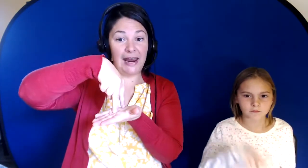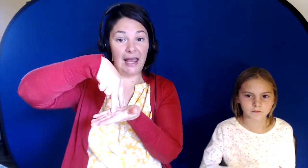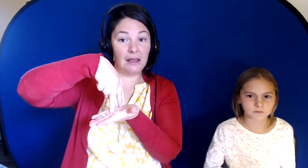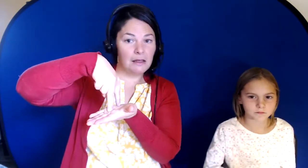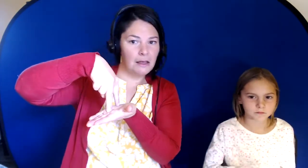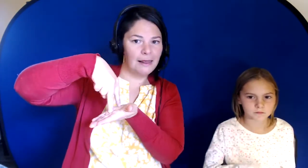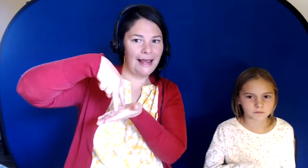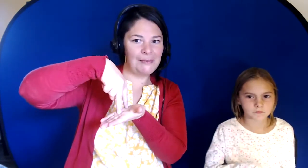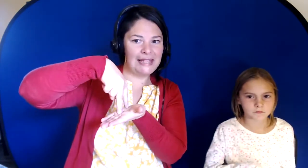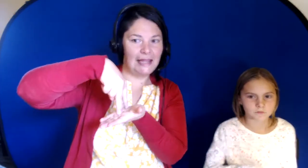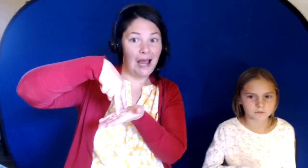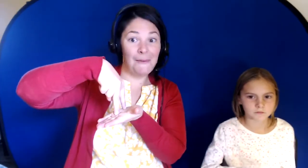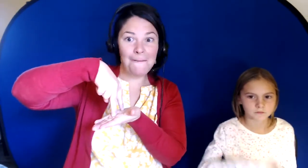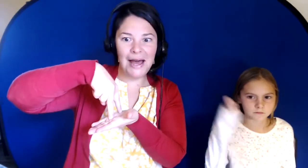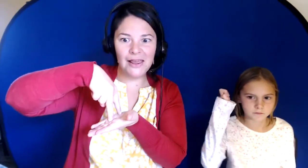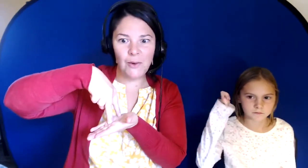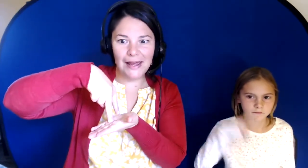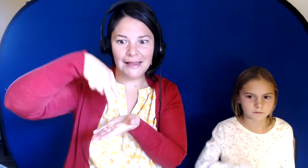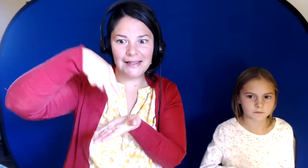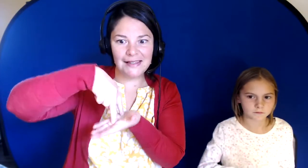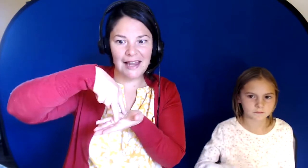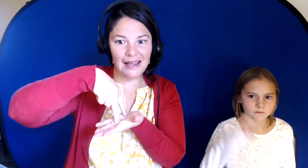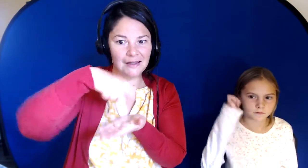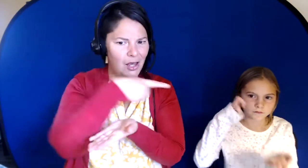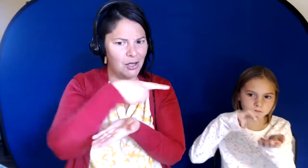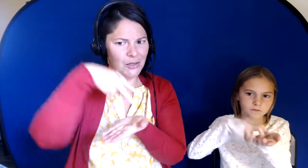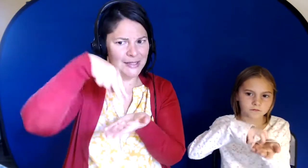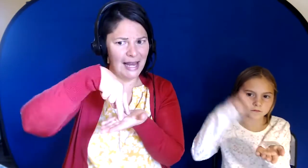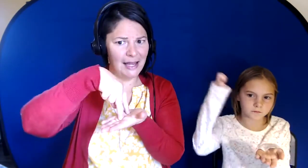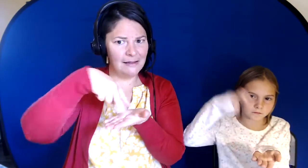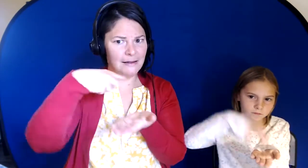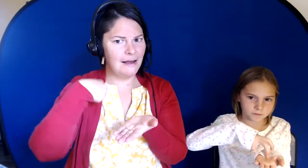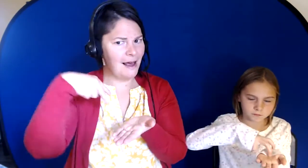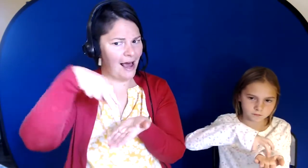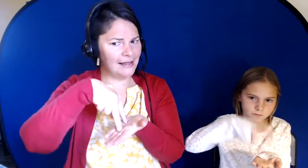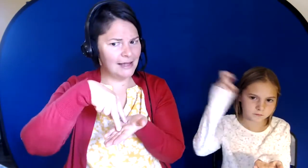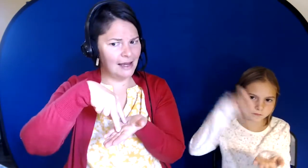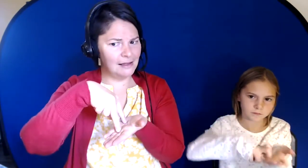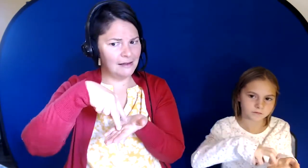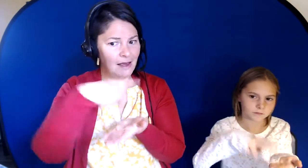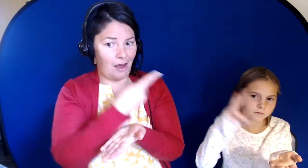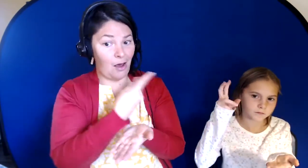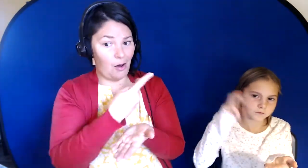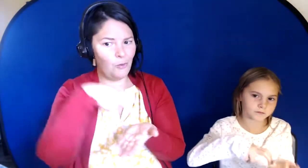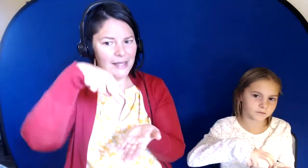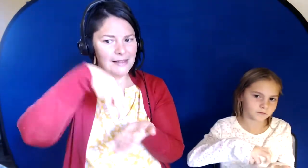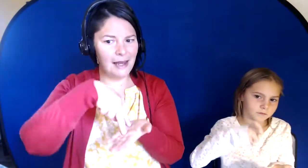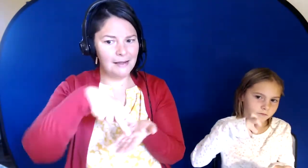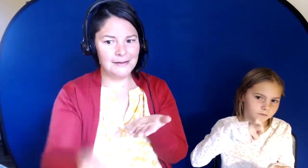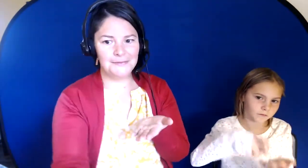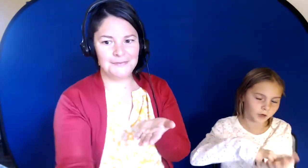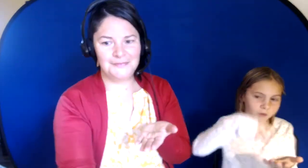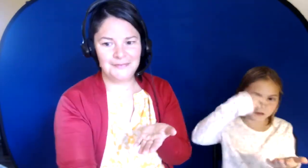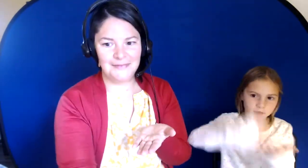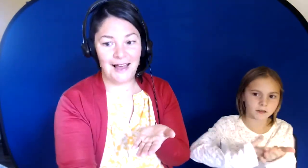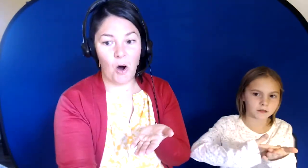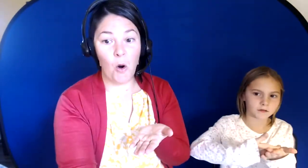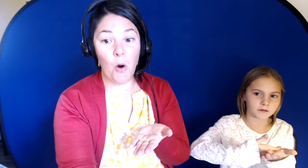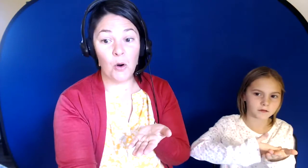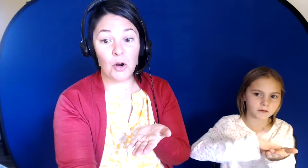hand like I'm standing up. By the way, this is stand. You stand, I stand, we stand. Oh, good